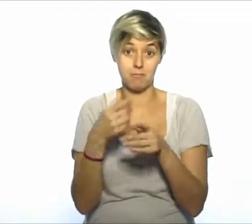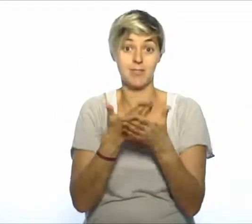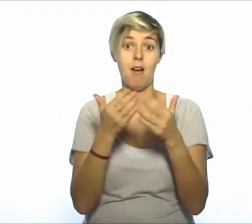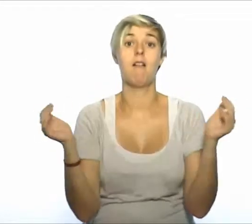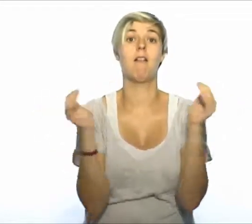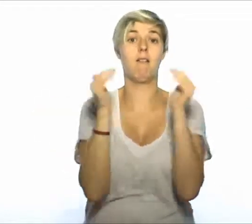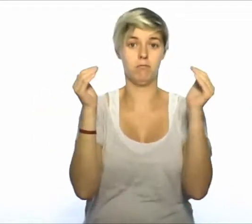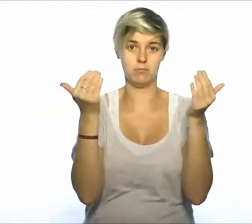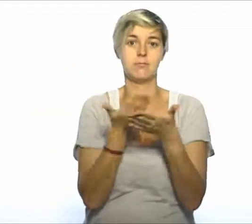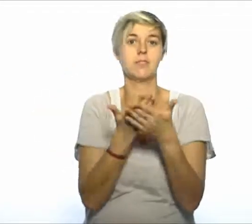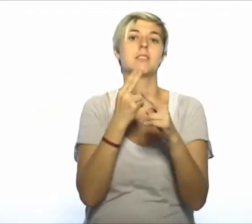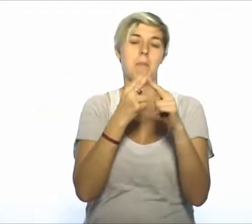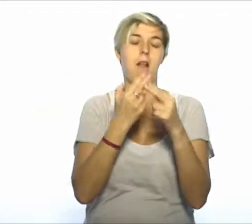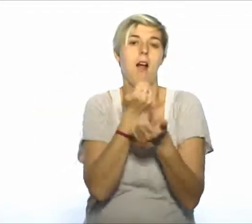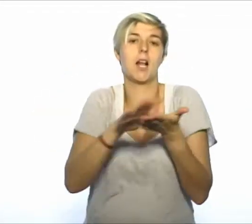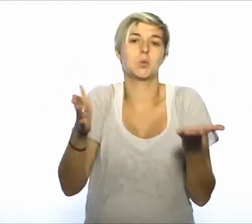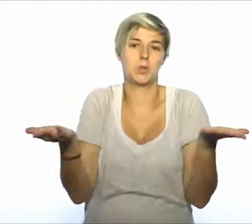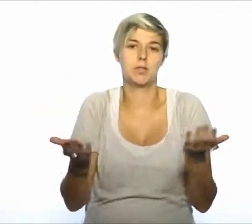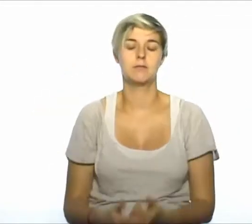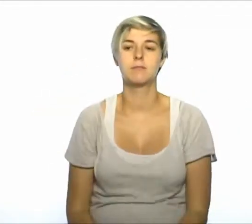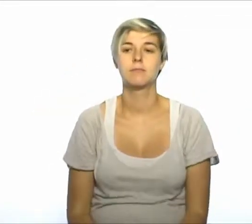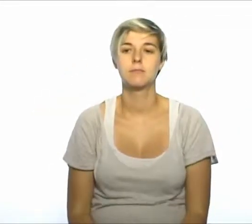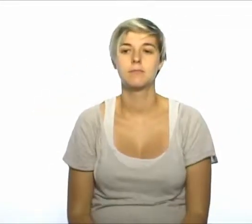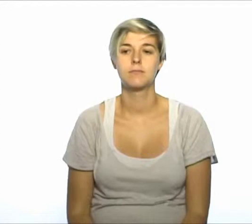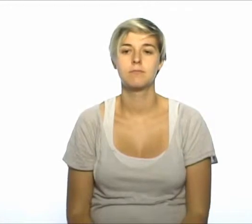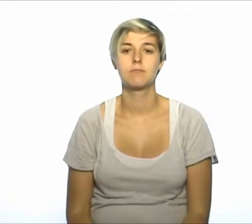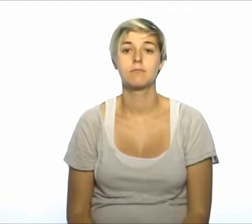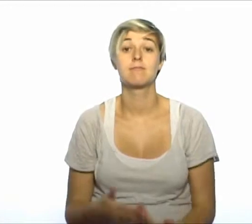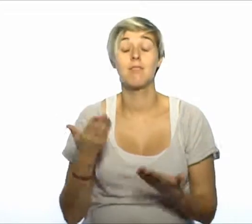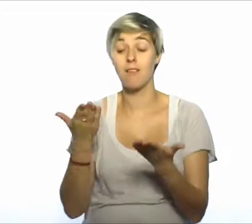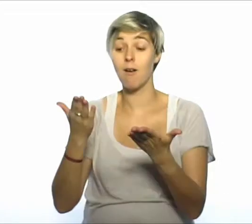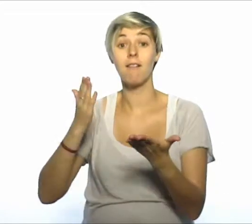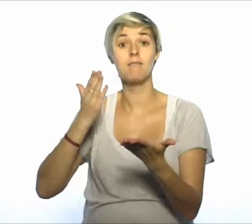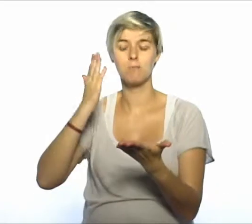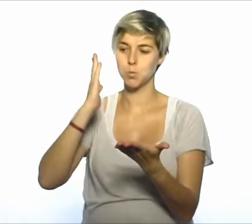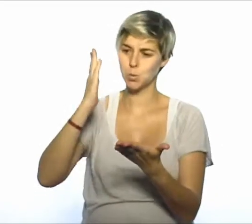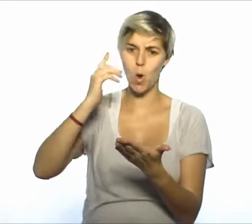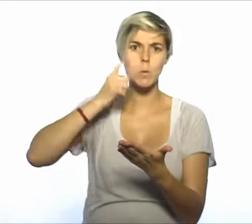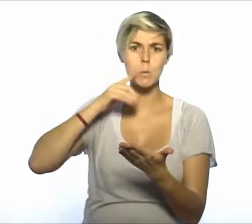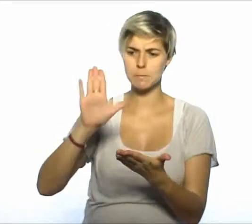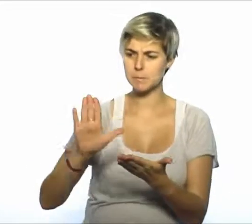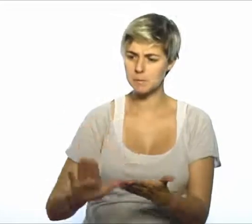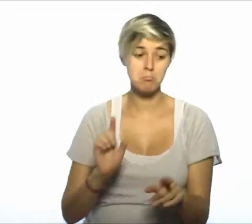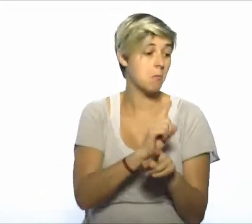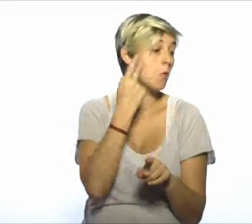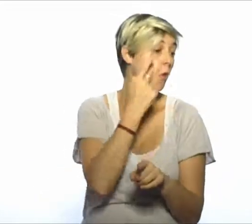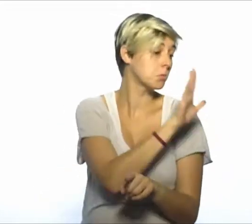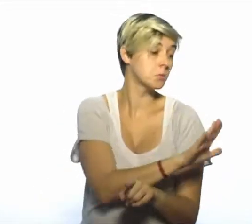unlimited calls, just the same. This is the service free of charge. The needs for the deaf to reach the same services as for